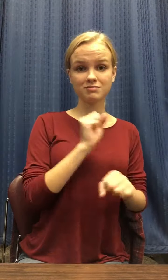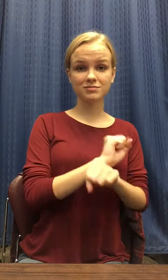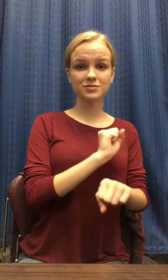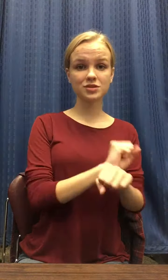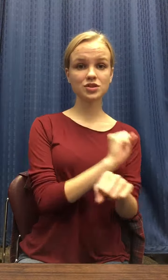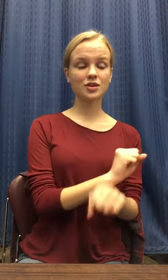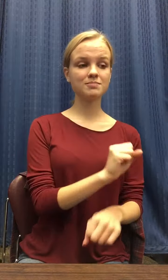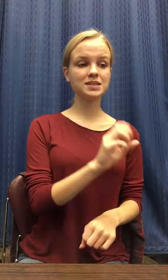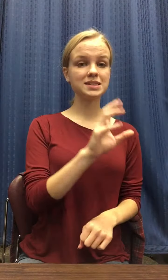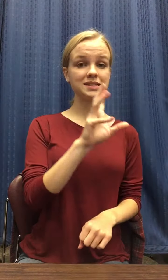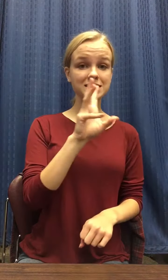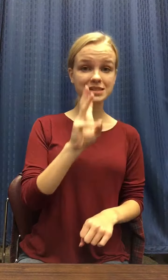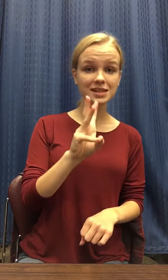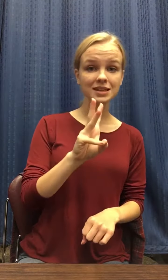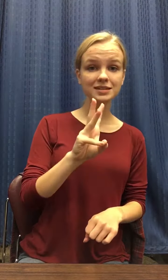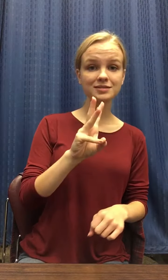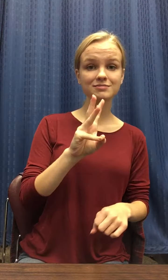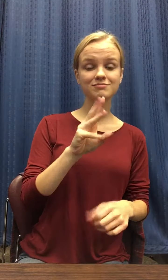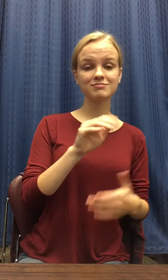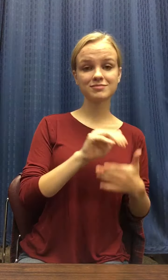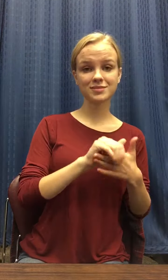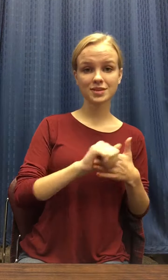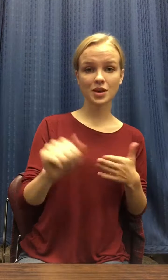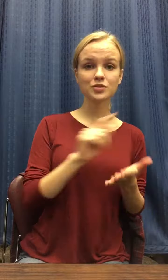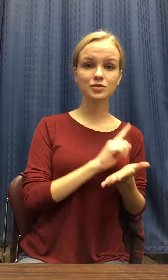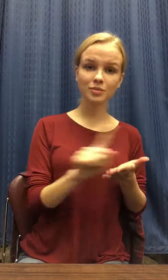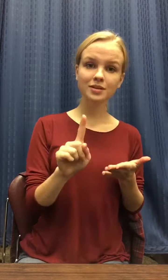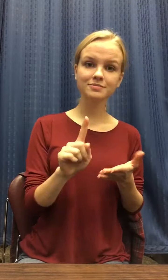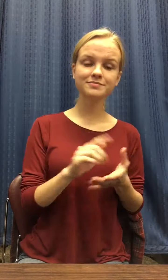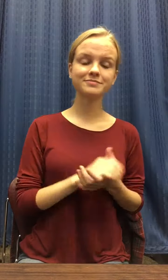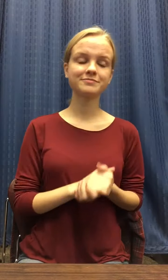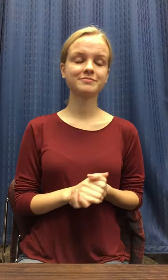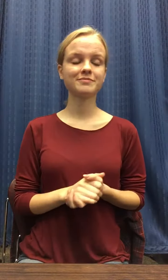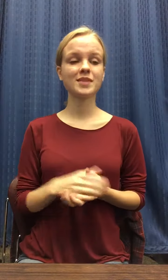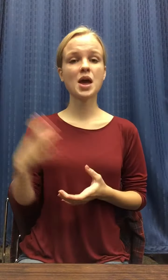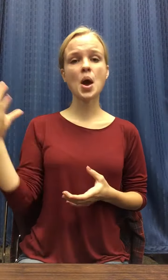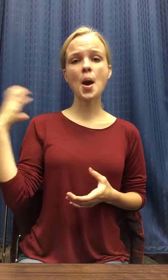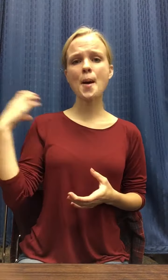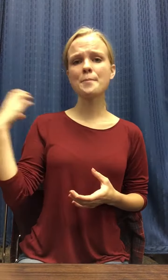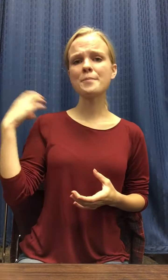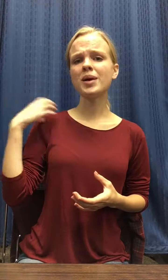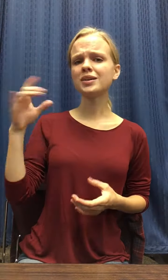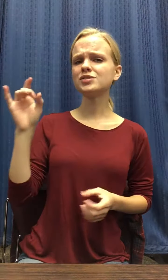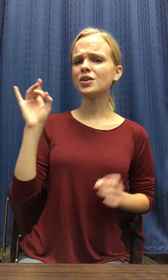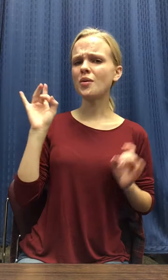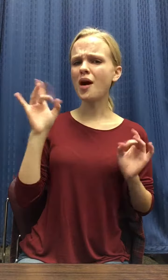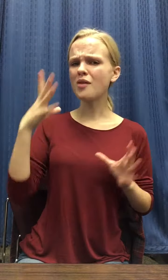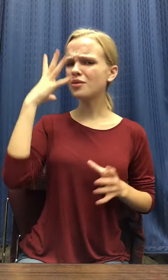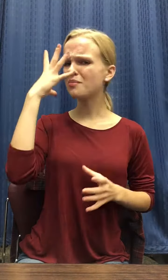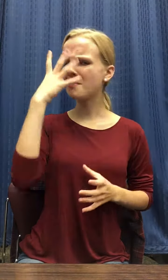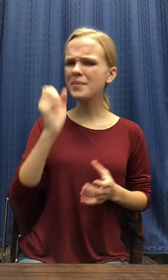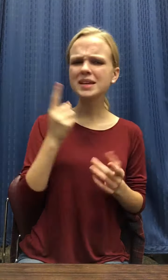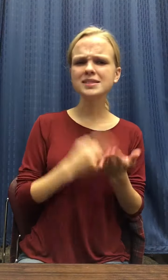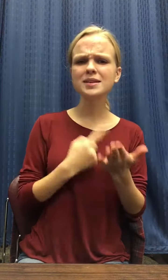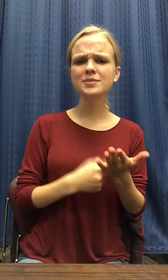employers, but some employers were so cruel at times that people caught talking, singing, or smoking would receive